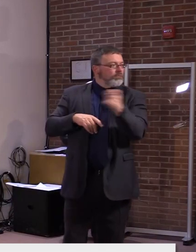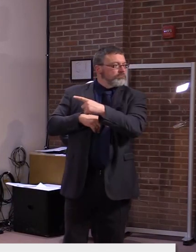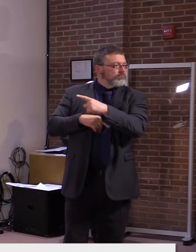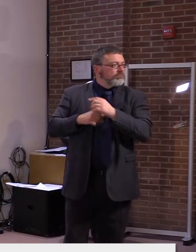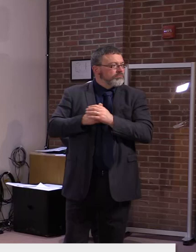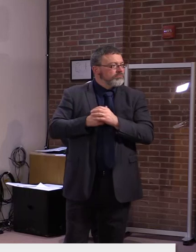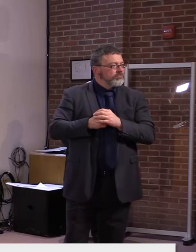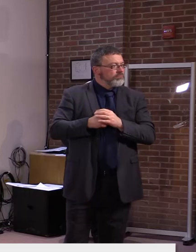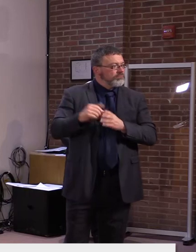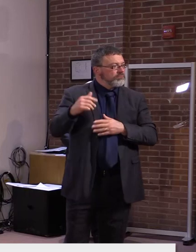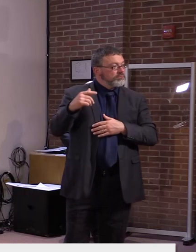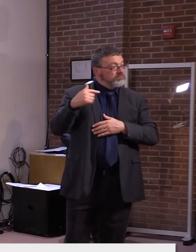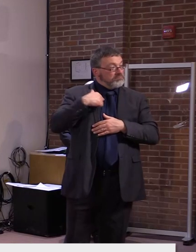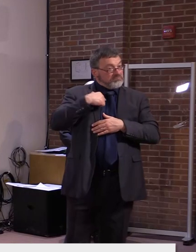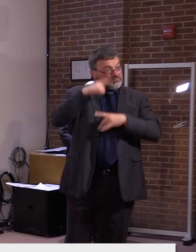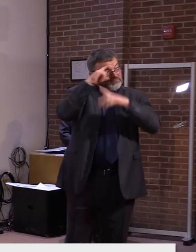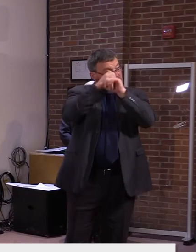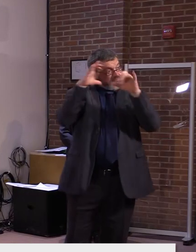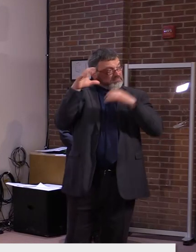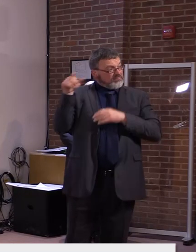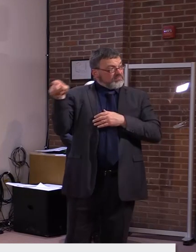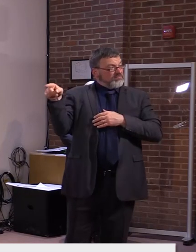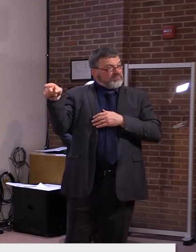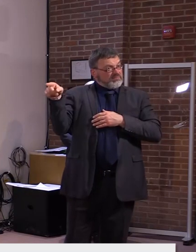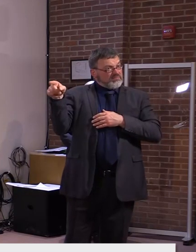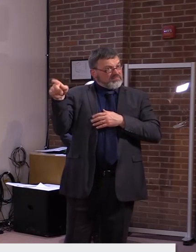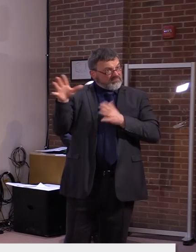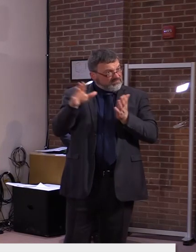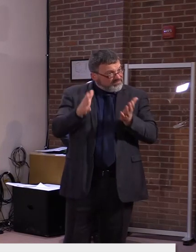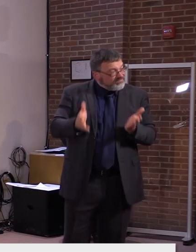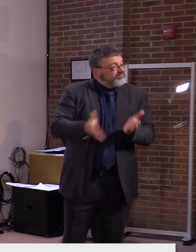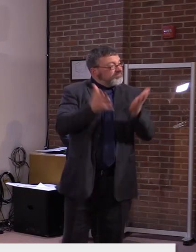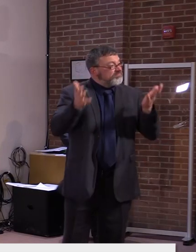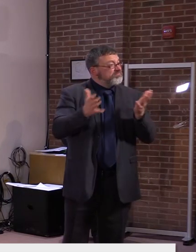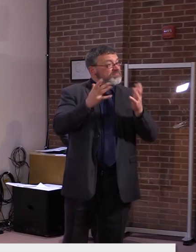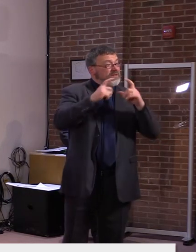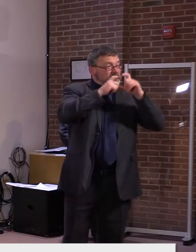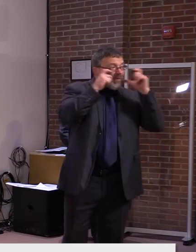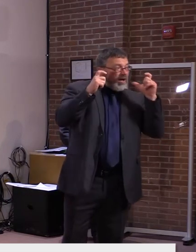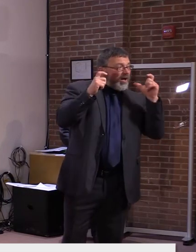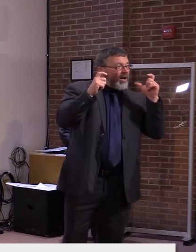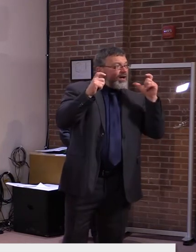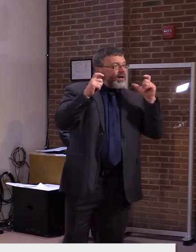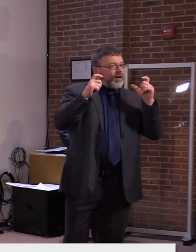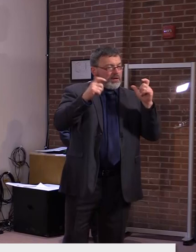you're still encouraging mask usage, but not requiring it. That's right.